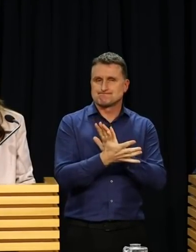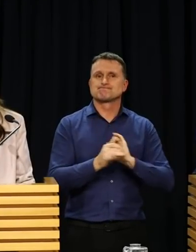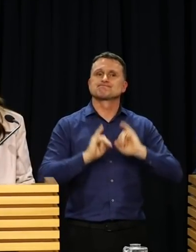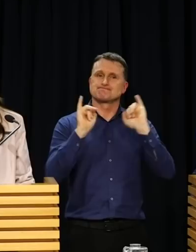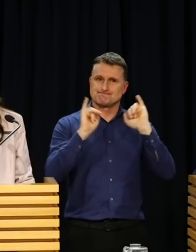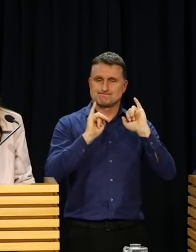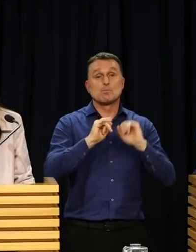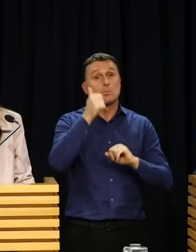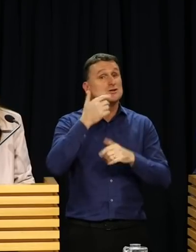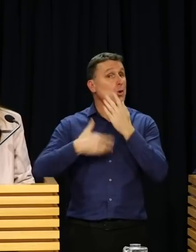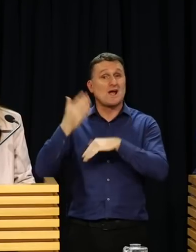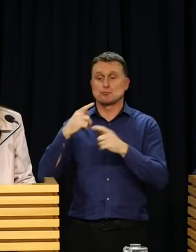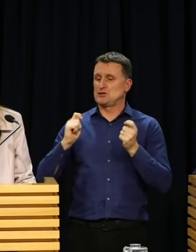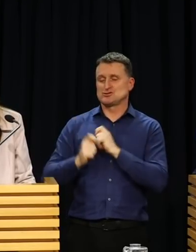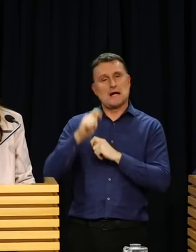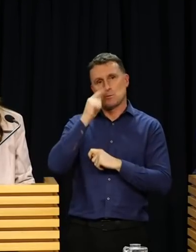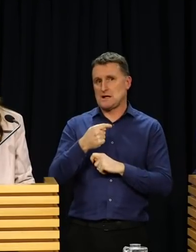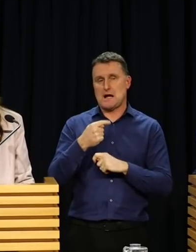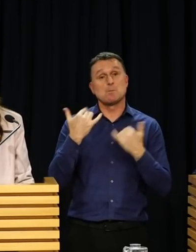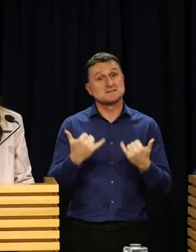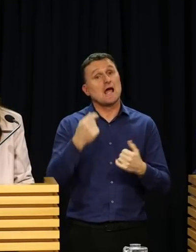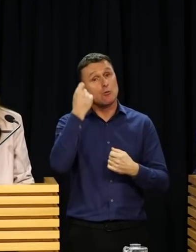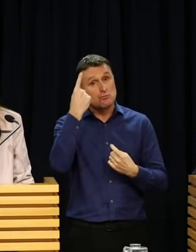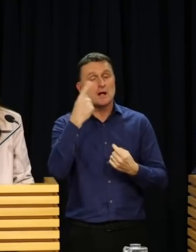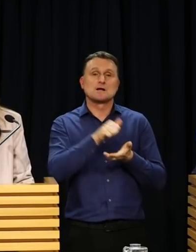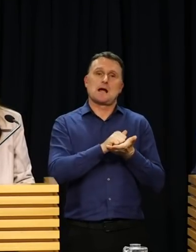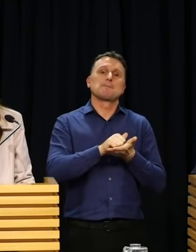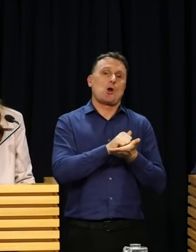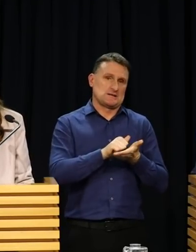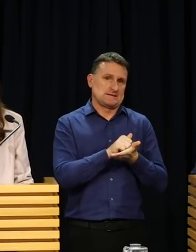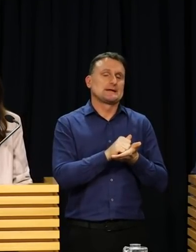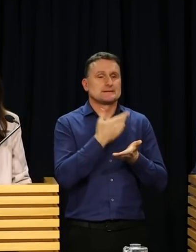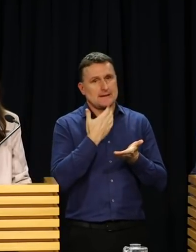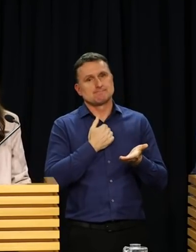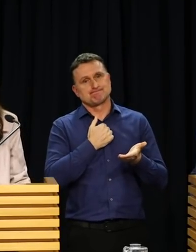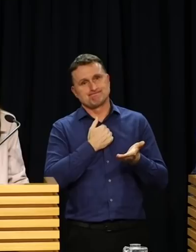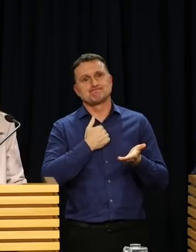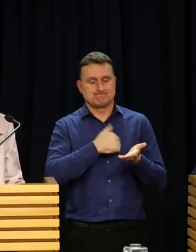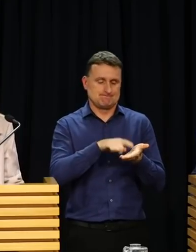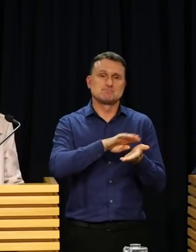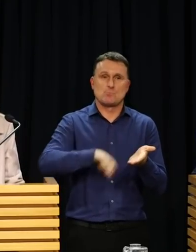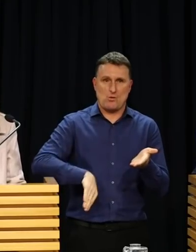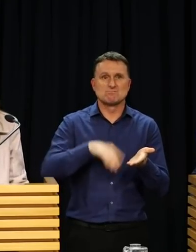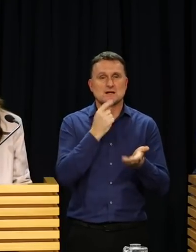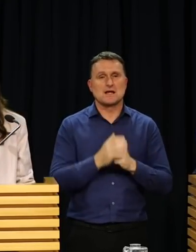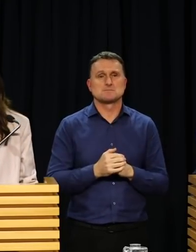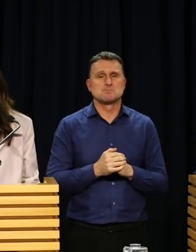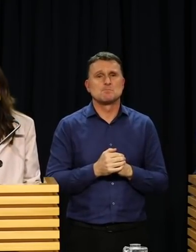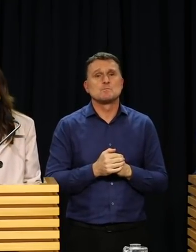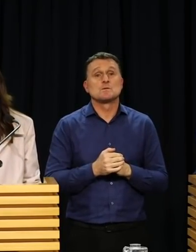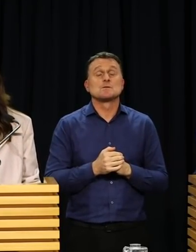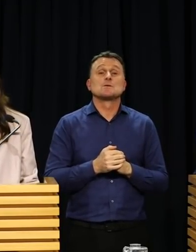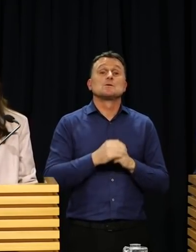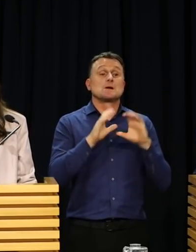we can acknowledge it, and we can seek to right a wrong. There is strict criteria Cabinet applies when deciding to